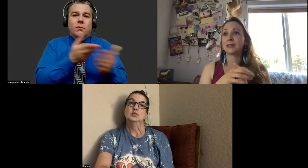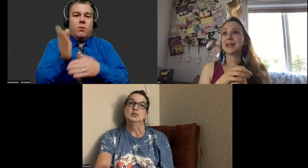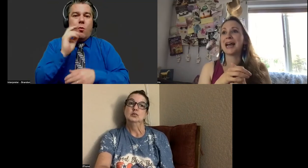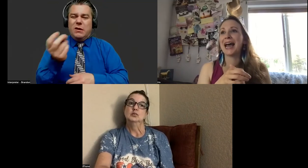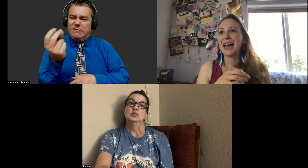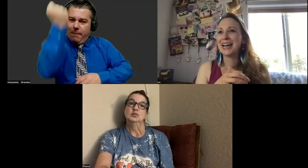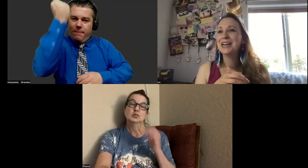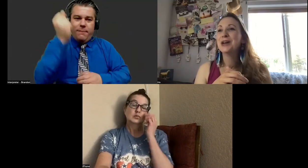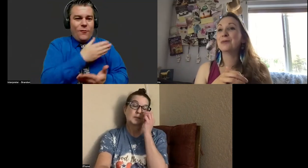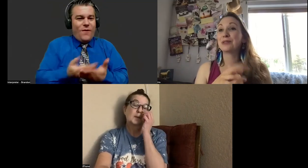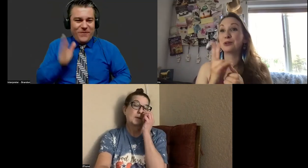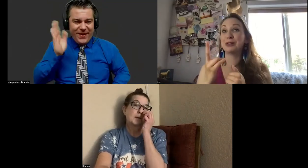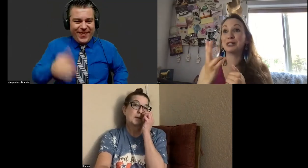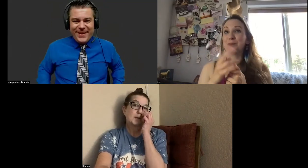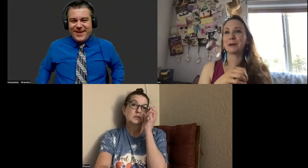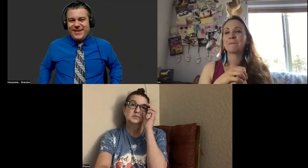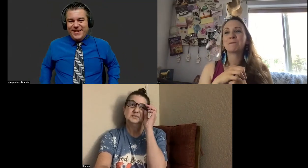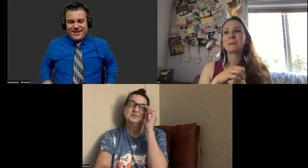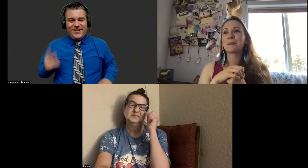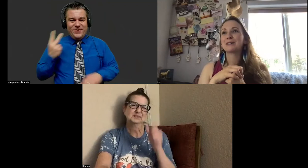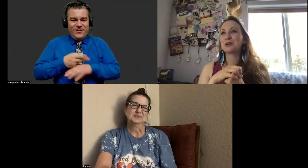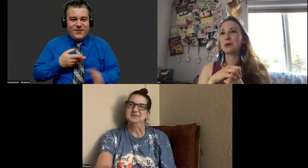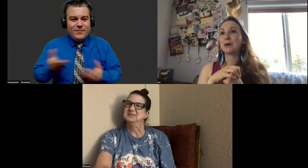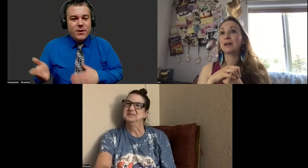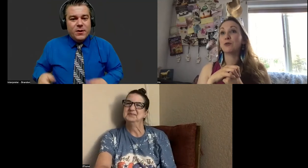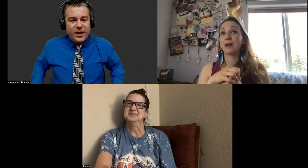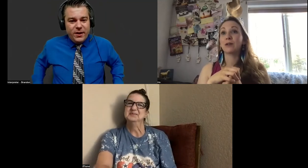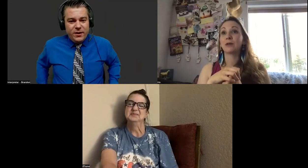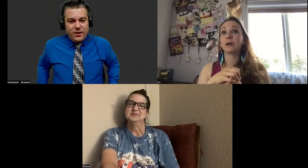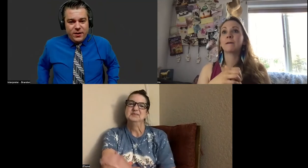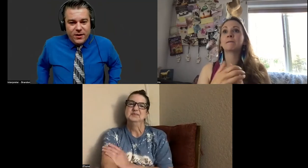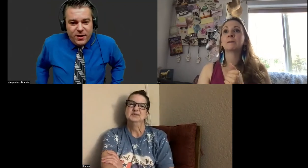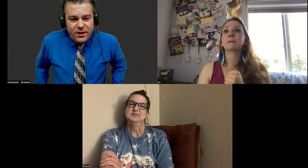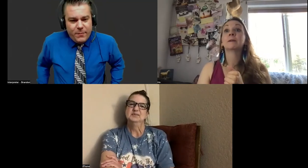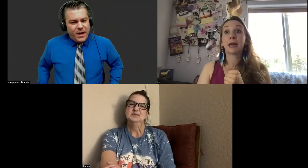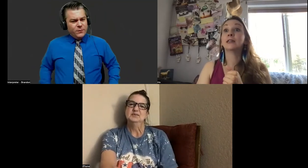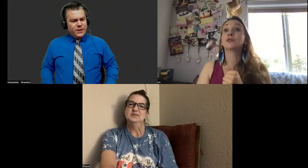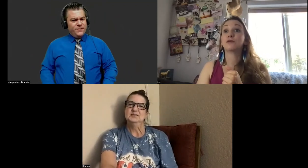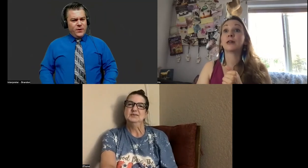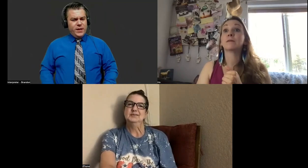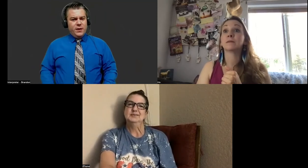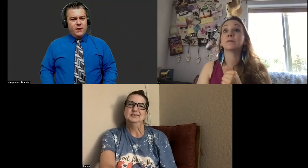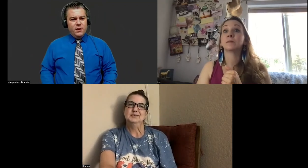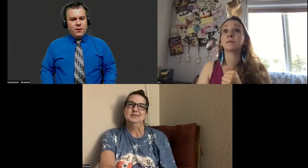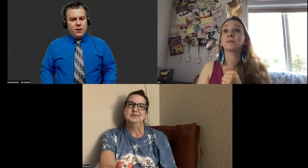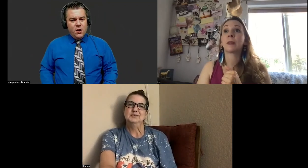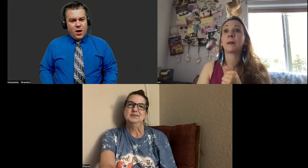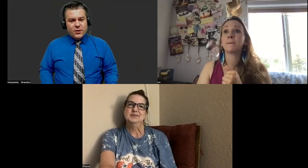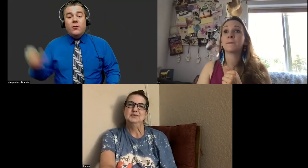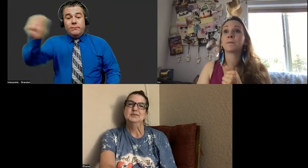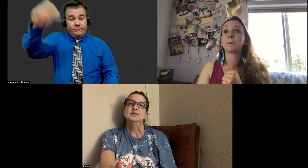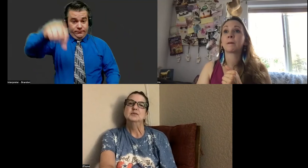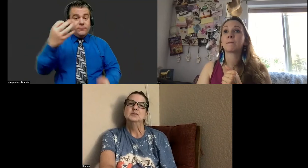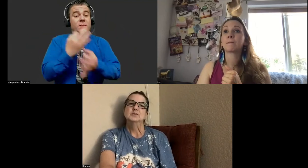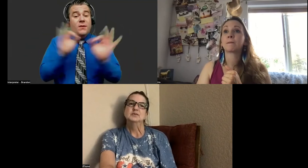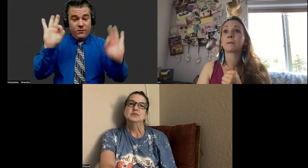really fast with the 2-day shipping. So if you haven't, but I don't think it's free. Mhm. I